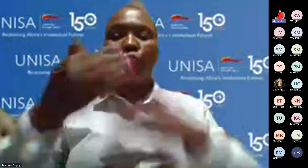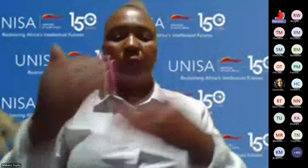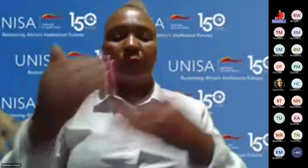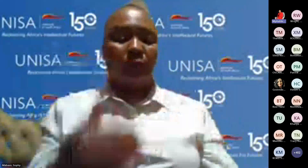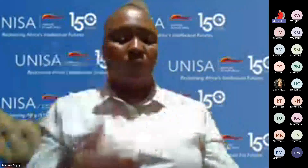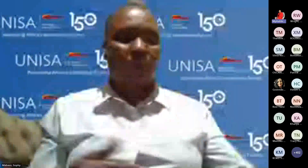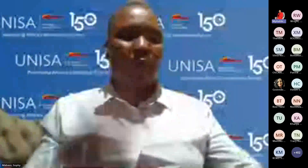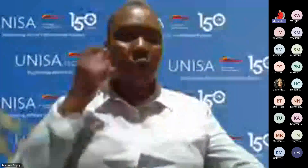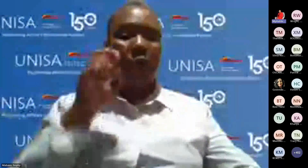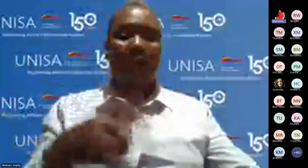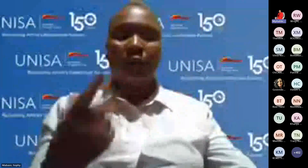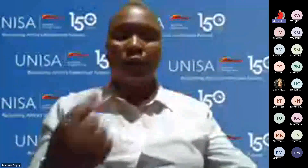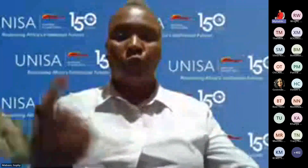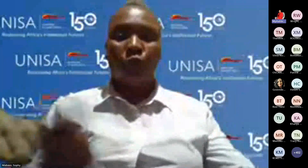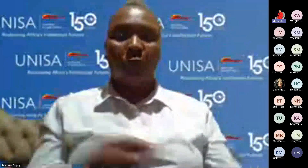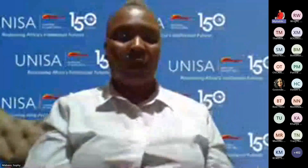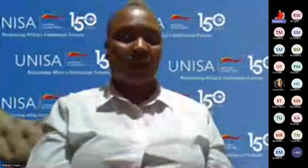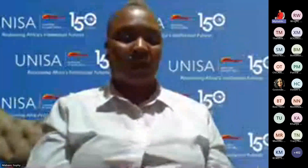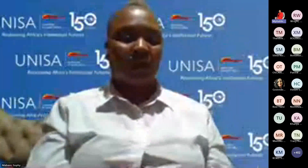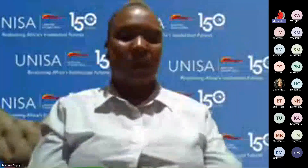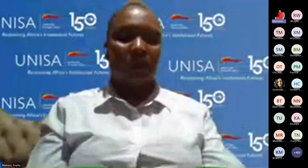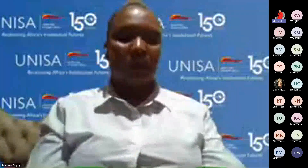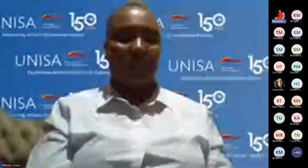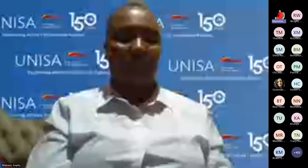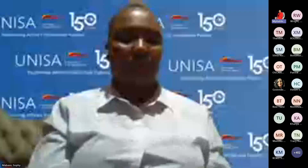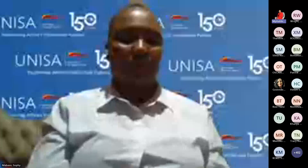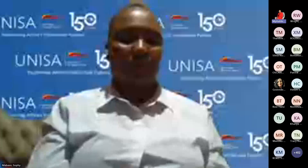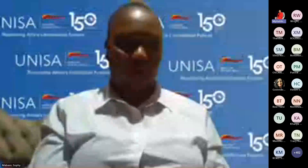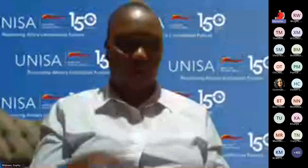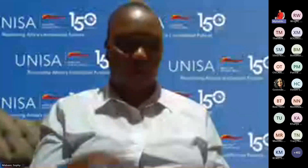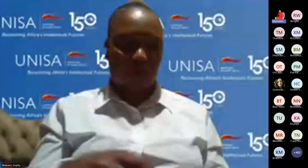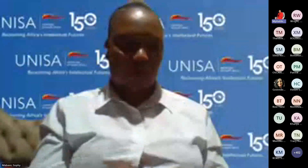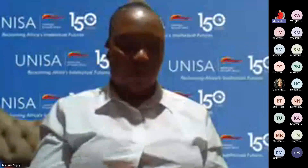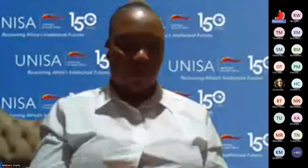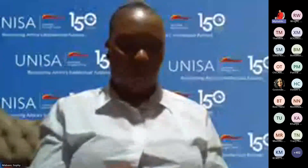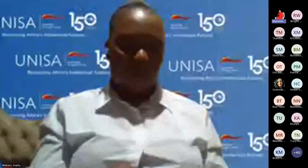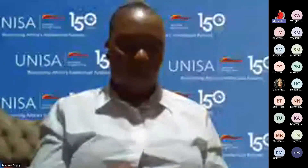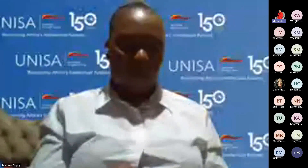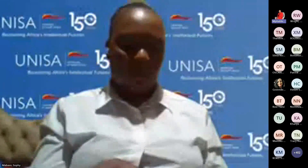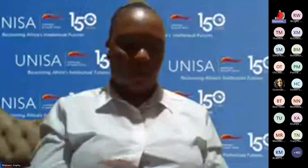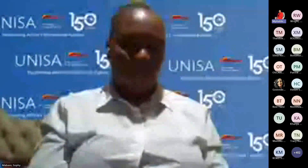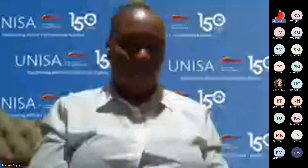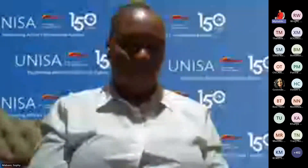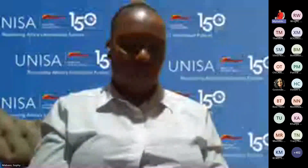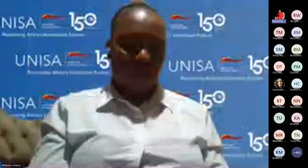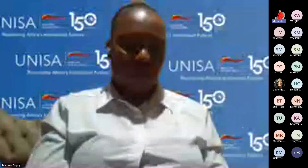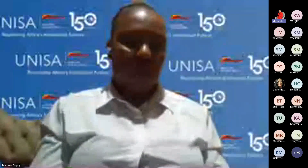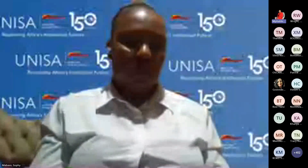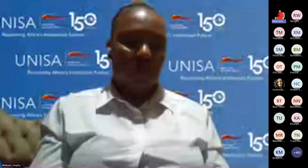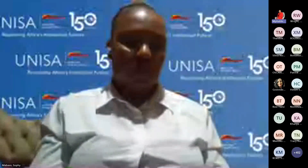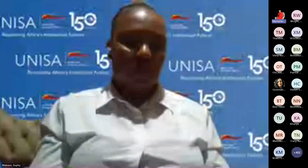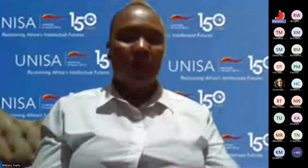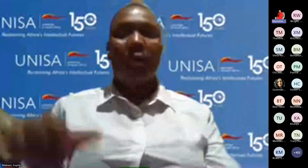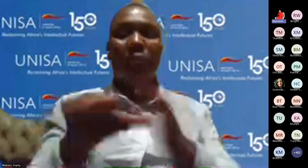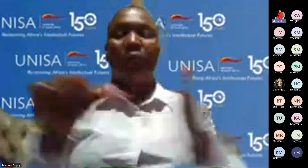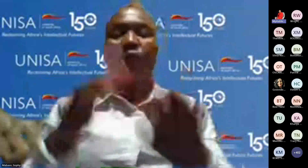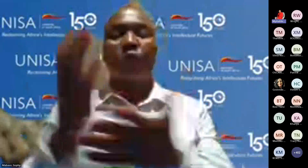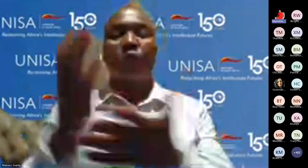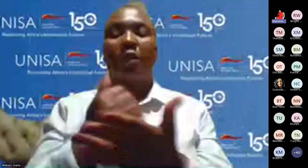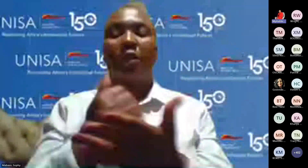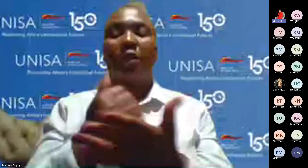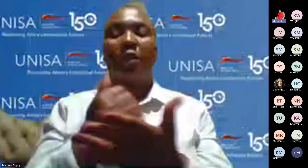you need to, that is why it's important to take the mock exam. It will assist you in alleviating your